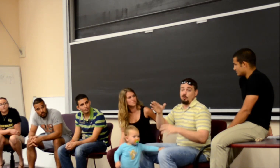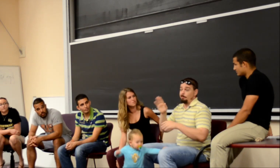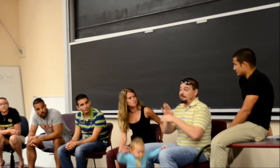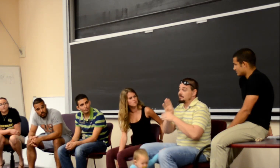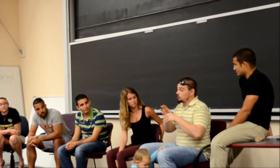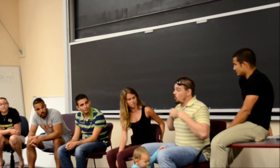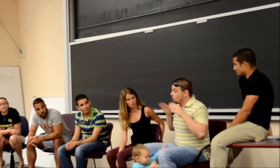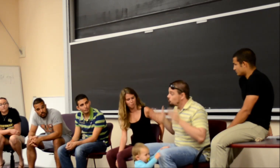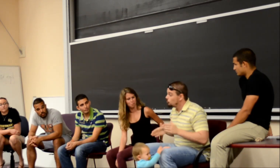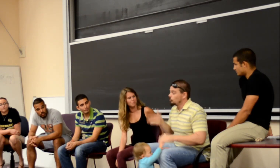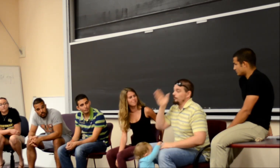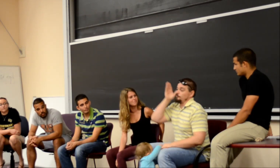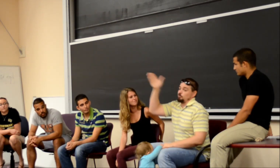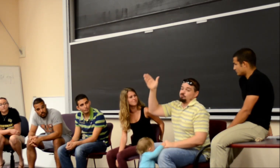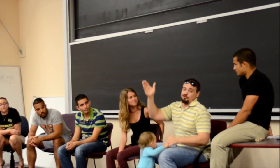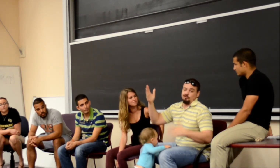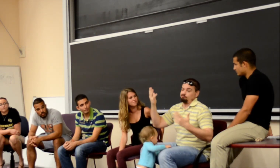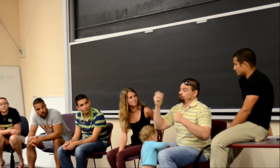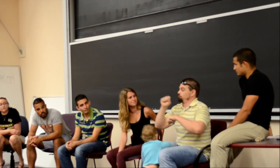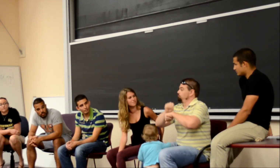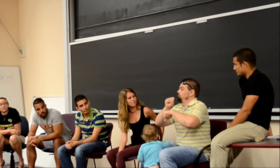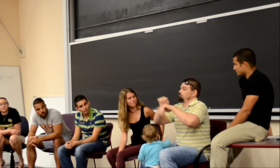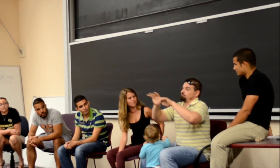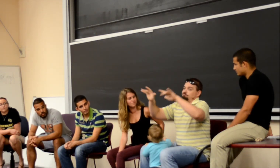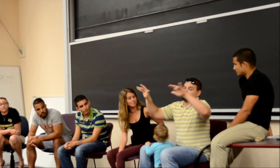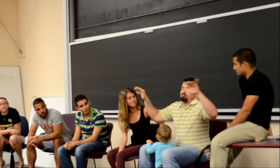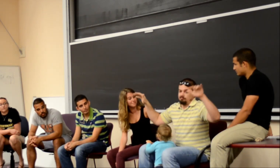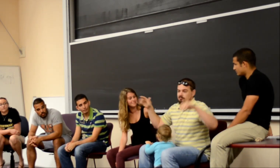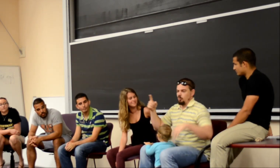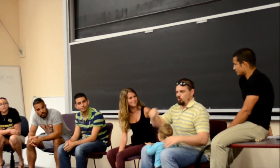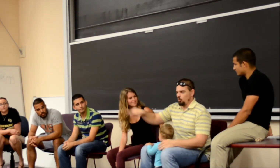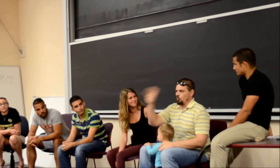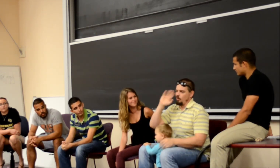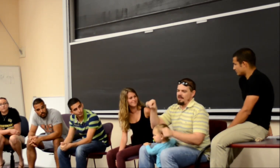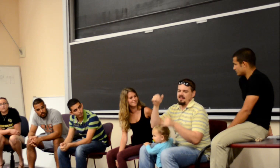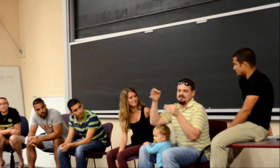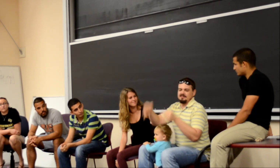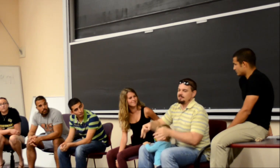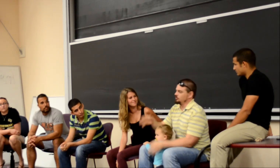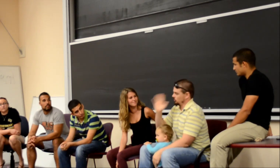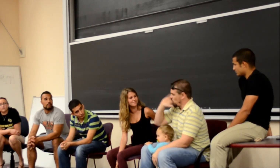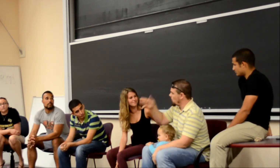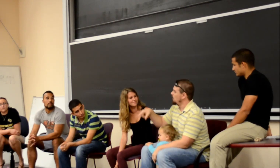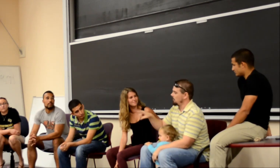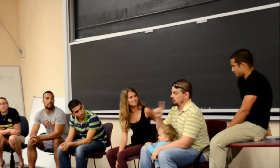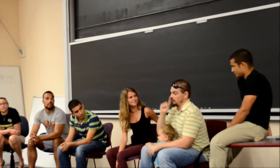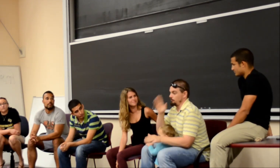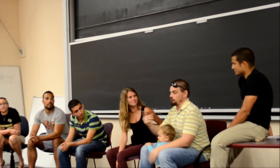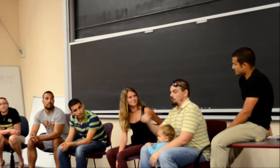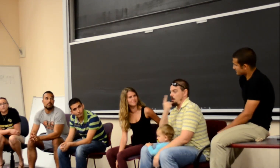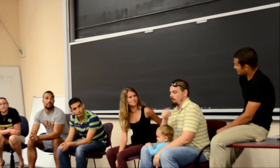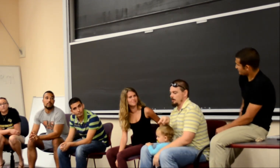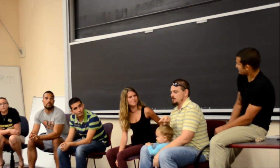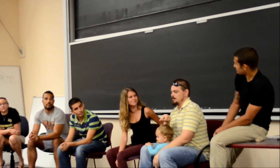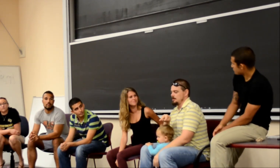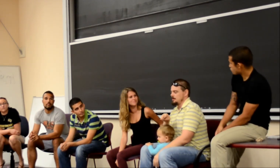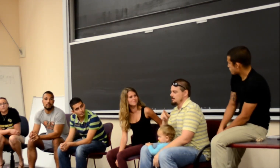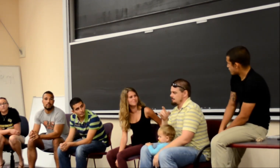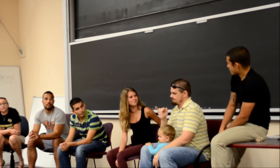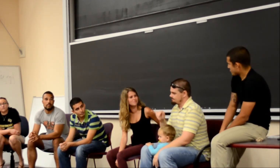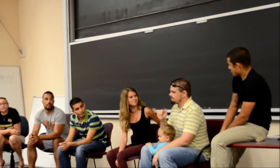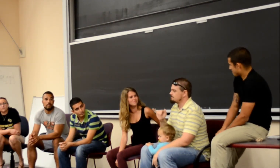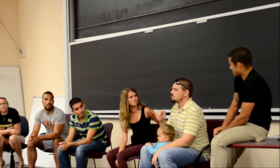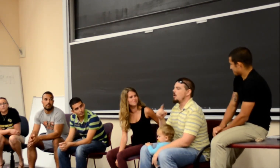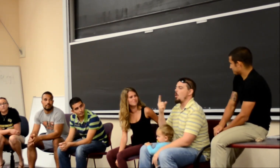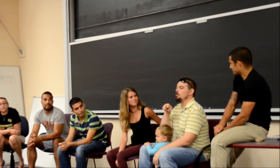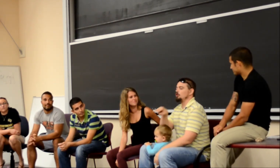are future leaders, future business owners. You're going to be working in various fields. You may encounter a deaf